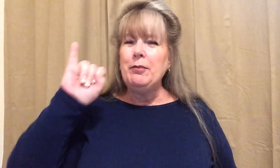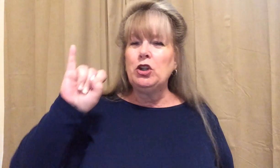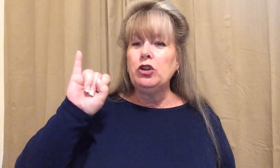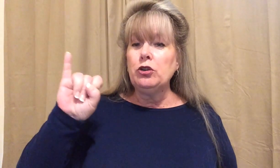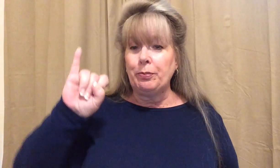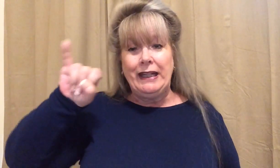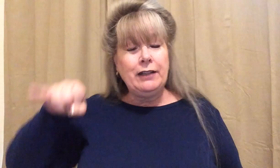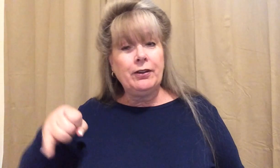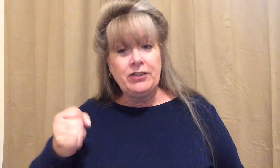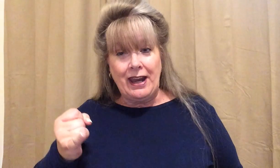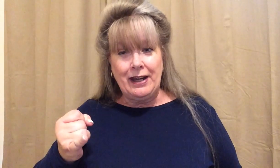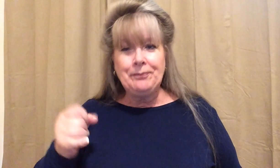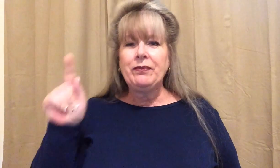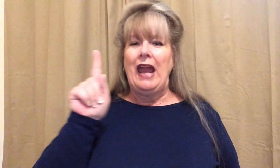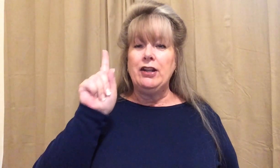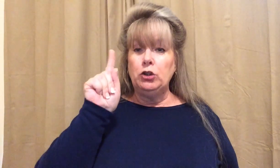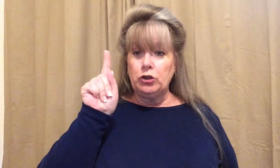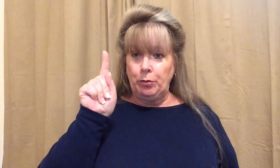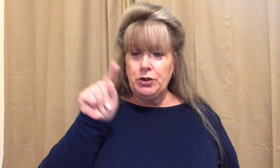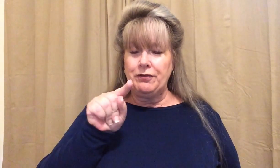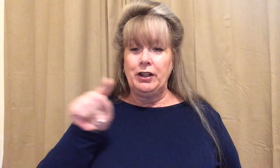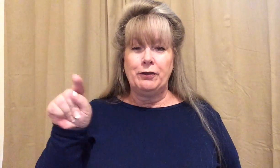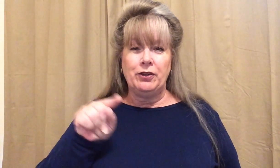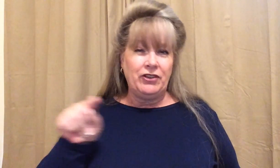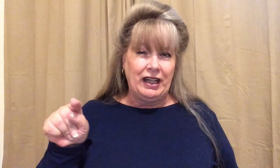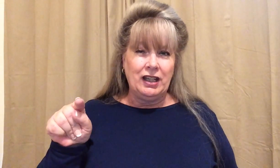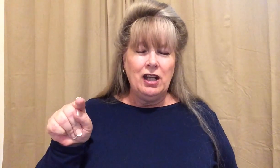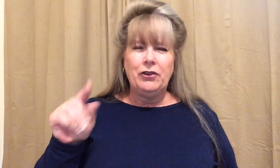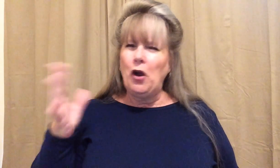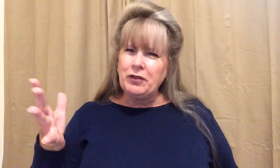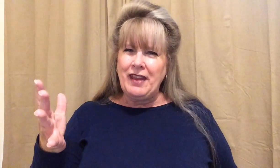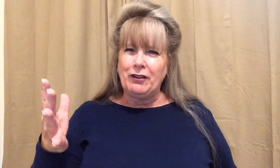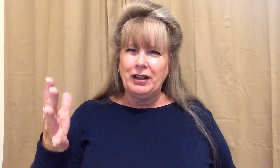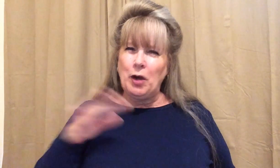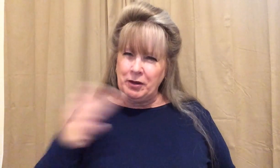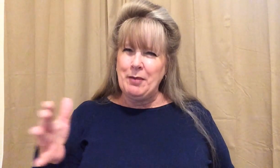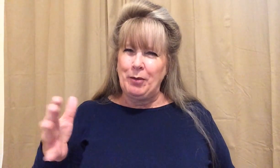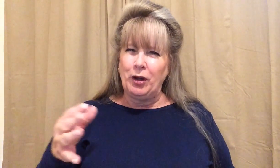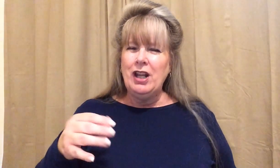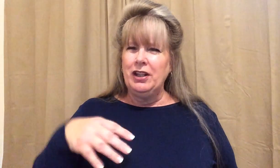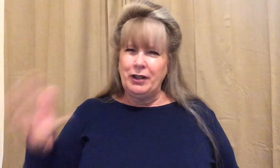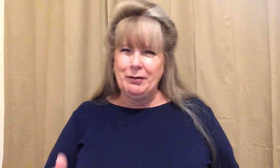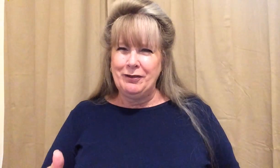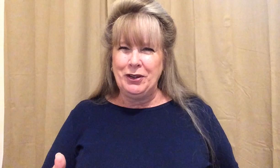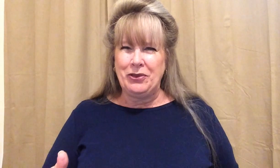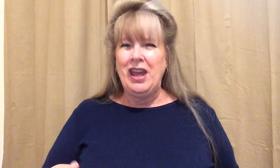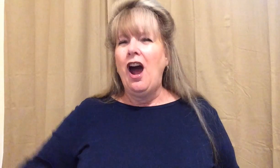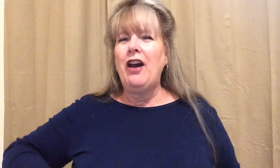because you use your pinky for J and you use your pointer finger for Z. So hopefully that'll help you remember. You don't get them confused. All right,